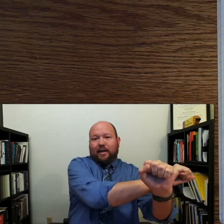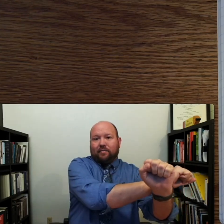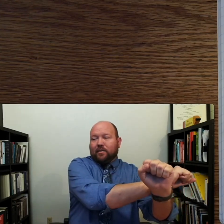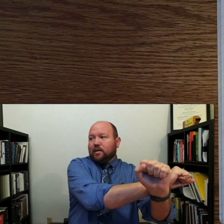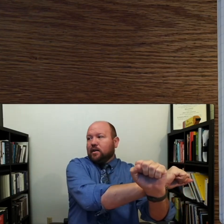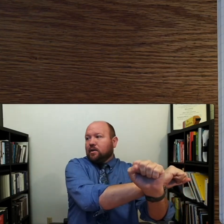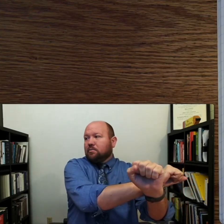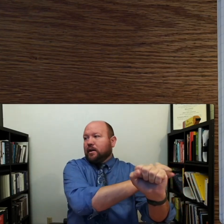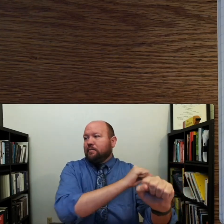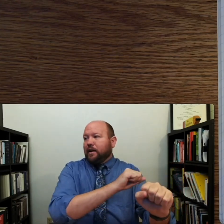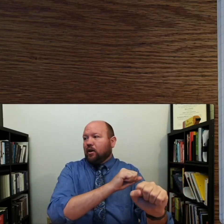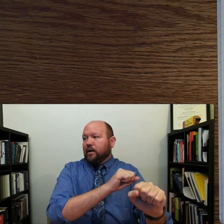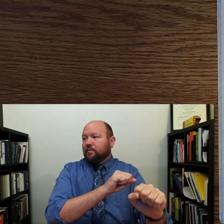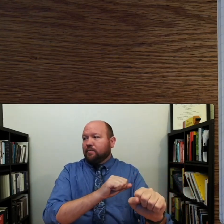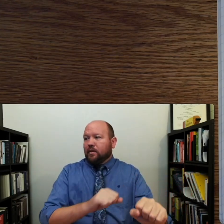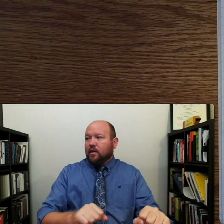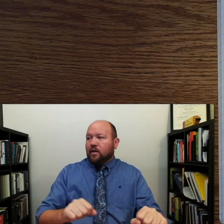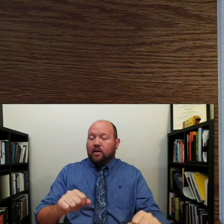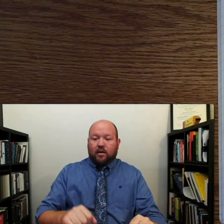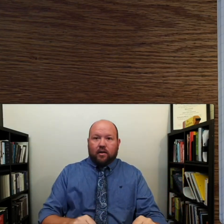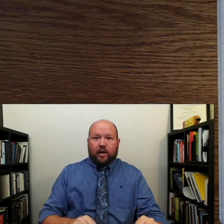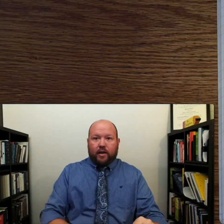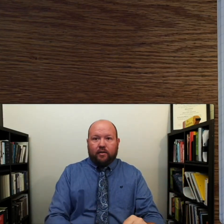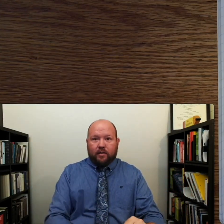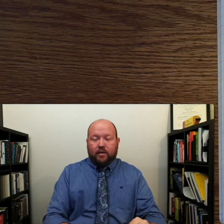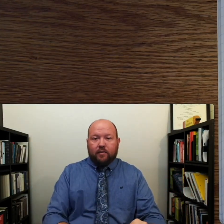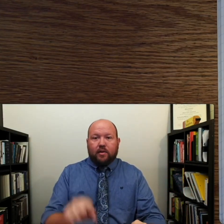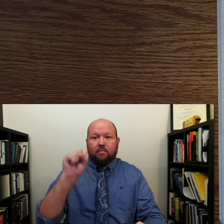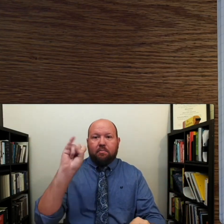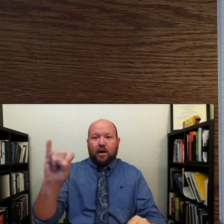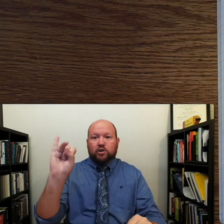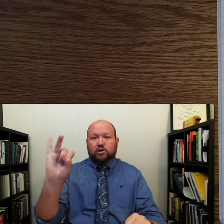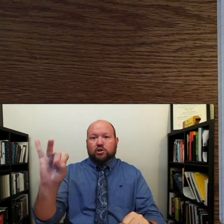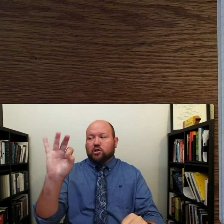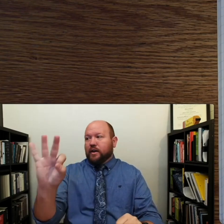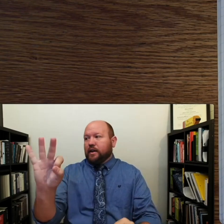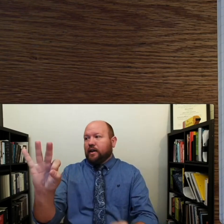Preliminary. Preliminary. Okay.